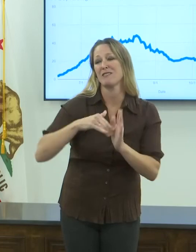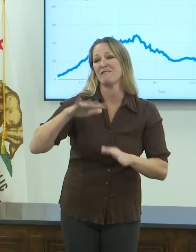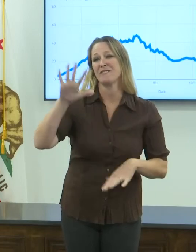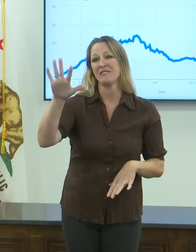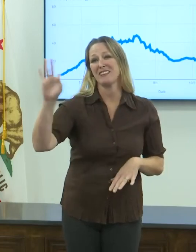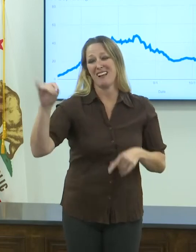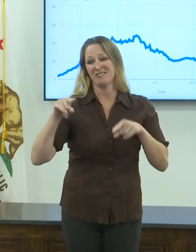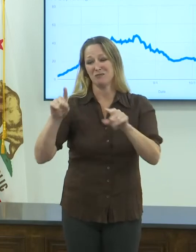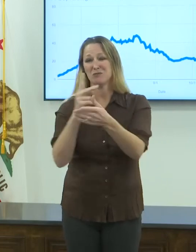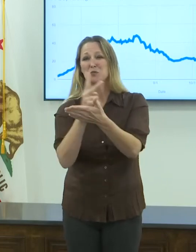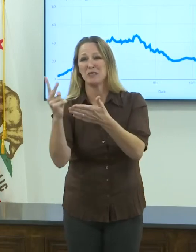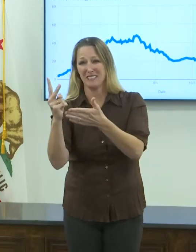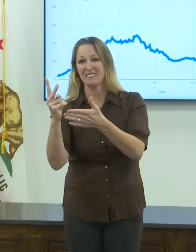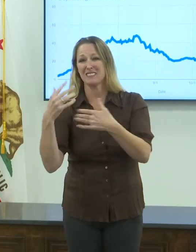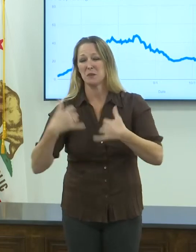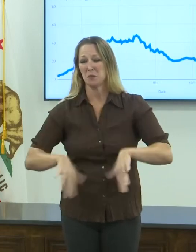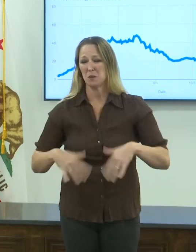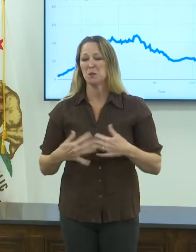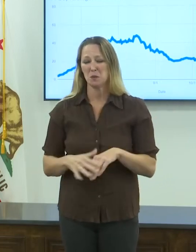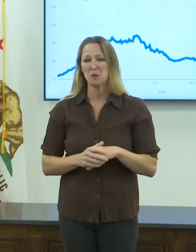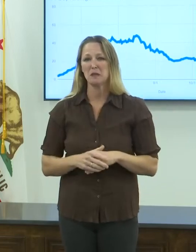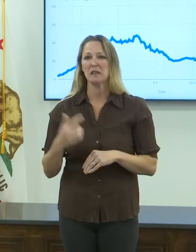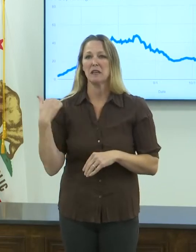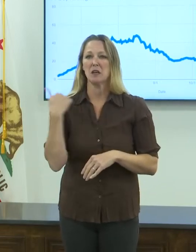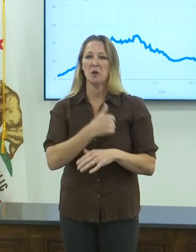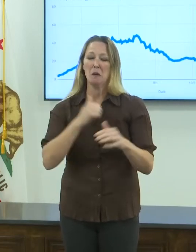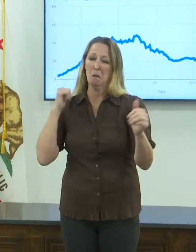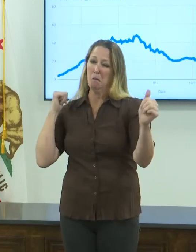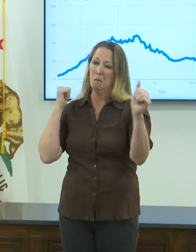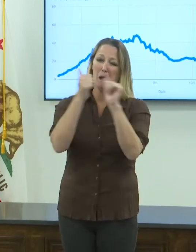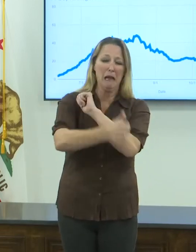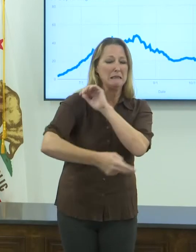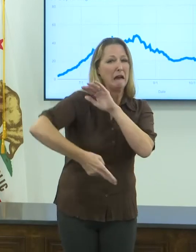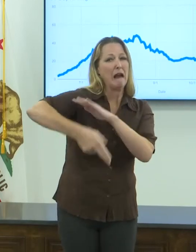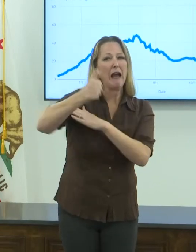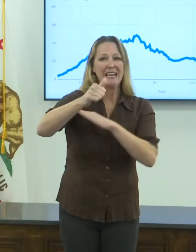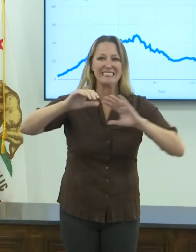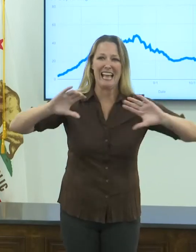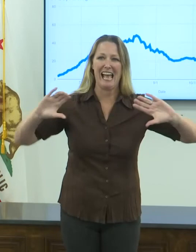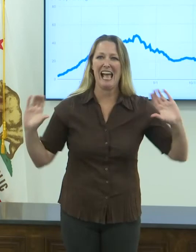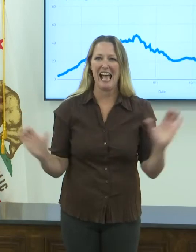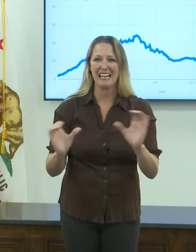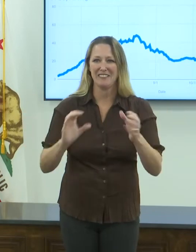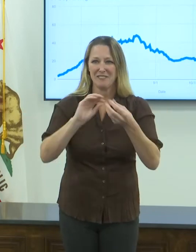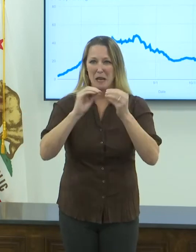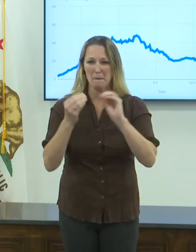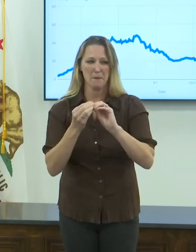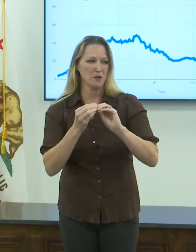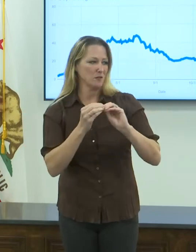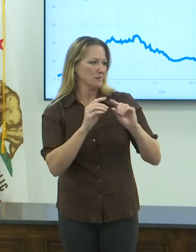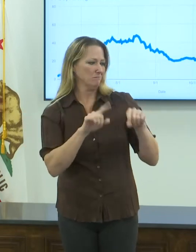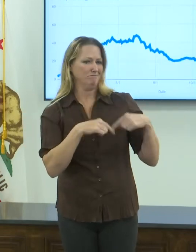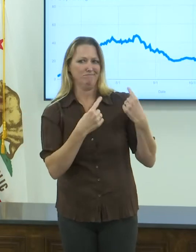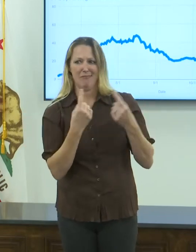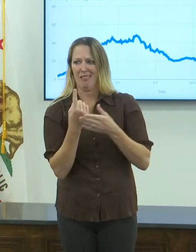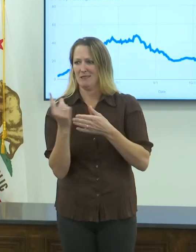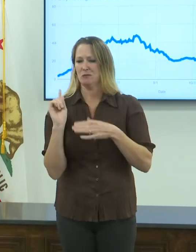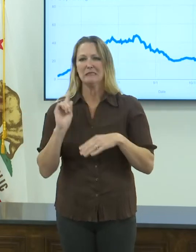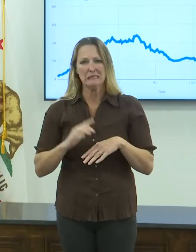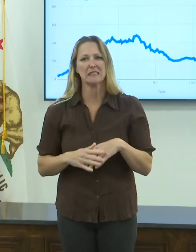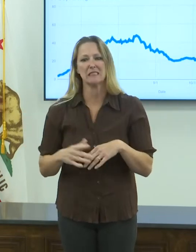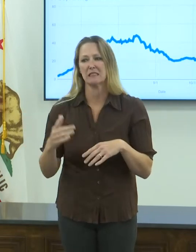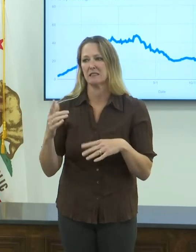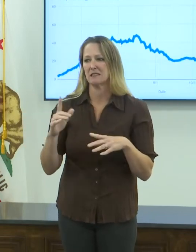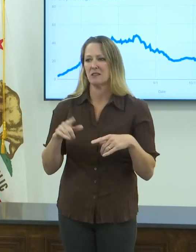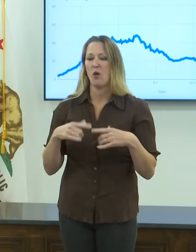We've surpassed our highest active caseload ever since the beginning of this pandemic. A few days ago, we had over 1,000 active